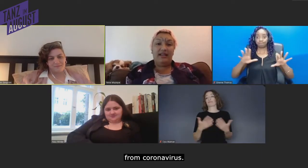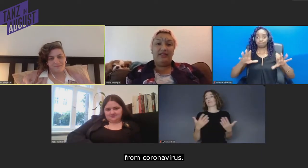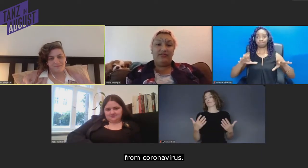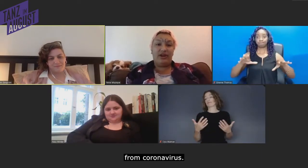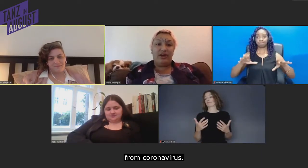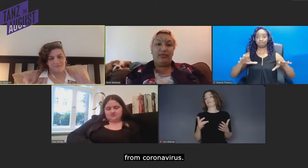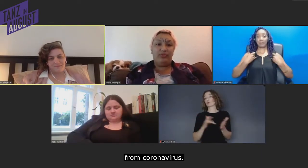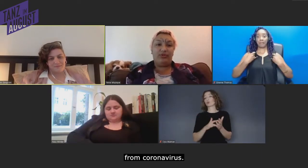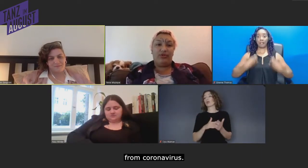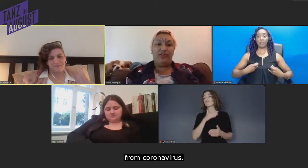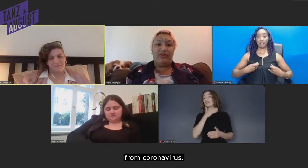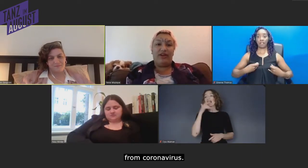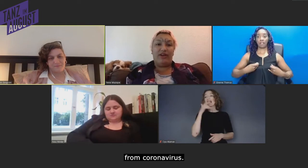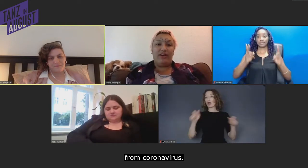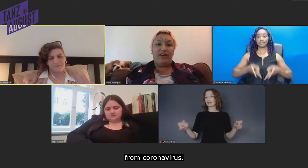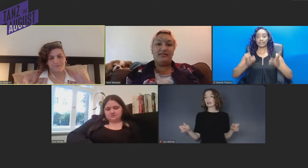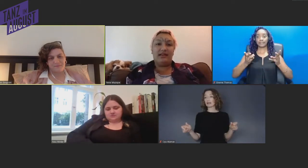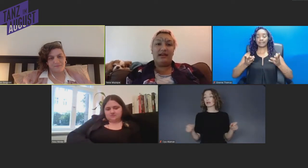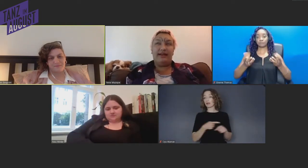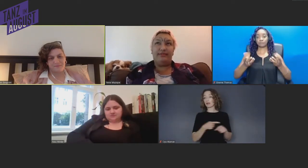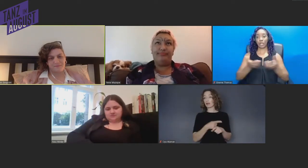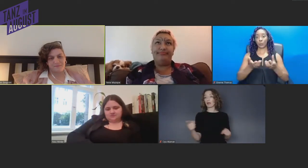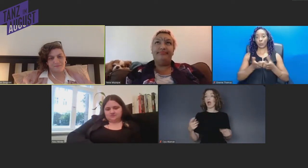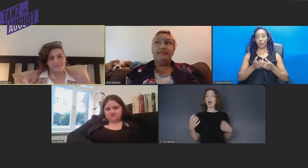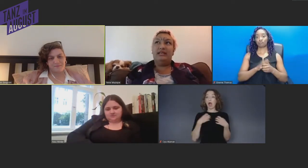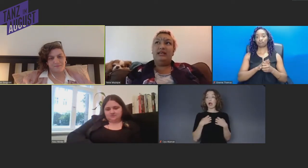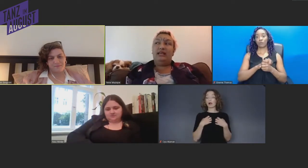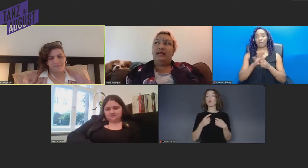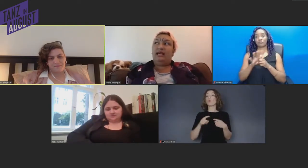died from coronavirus.